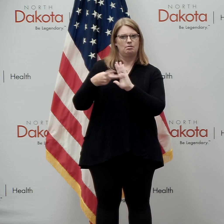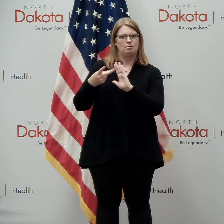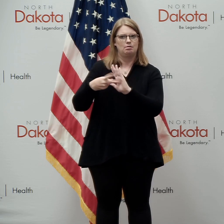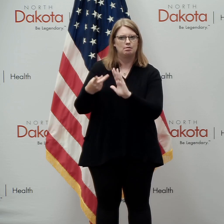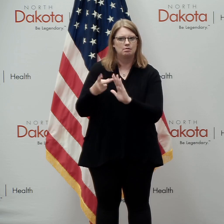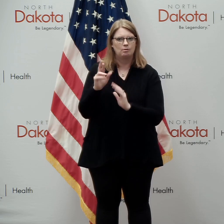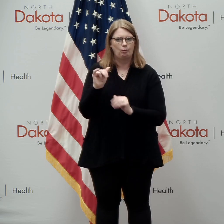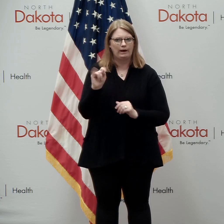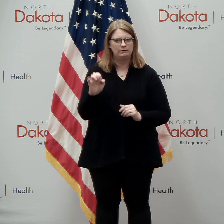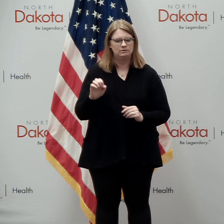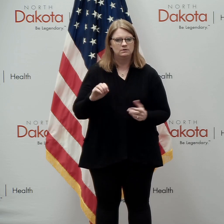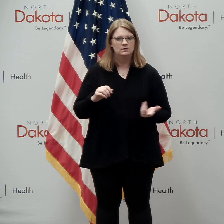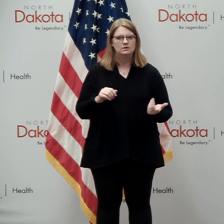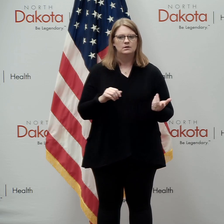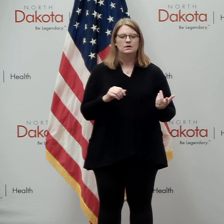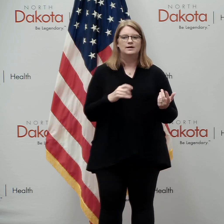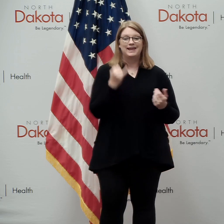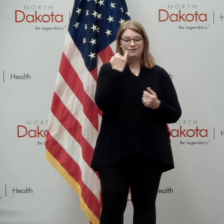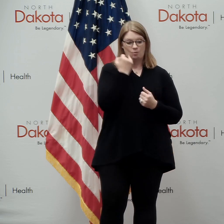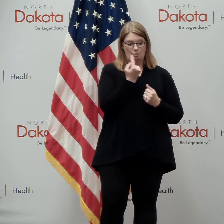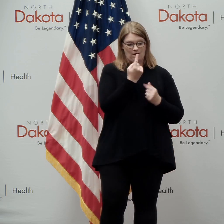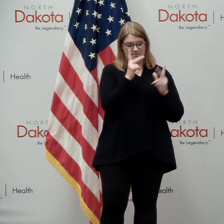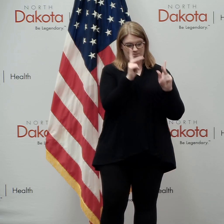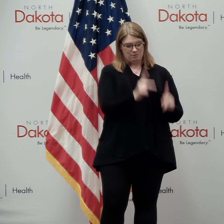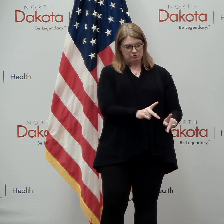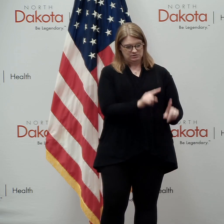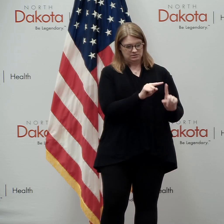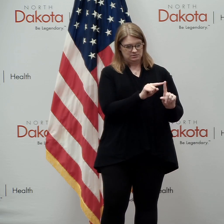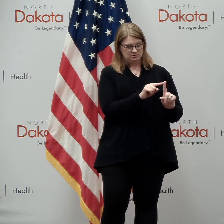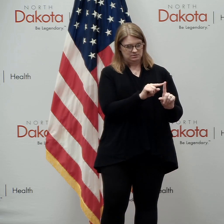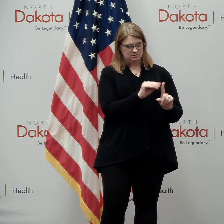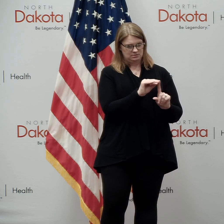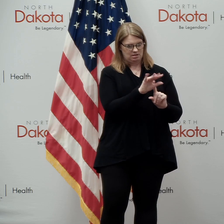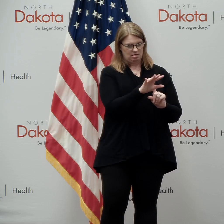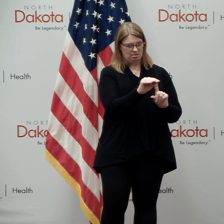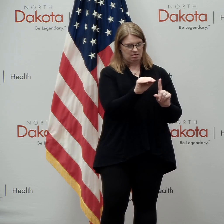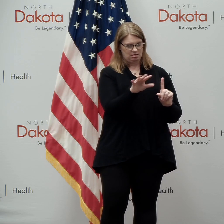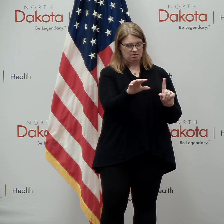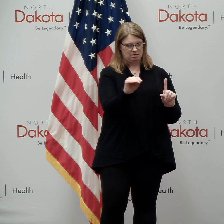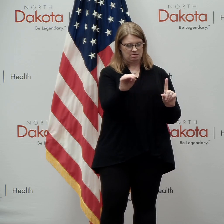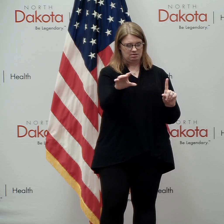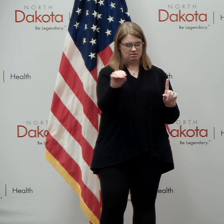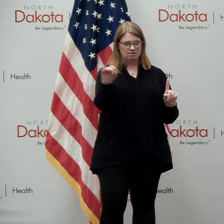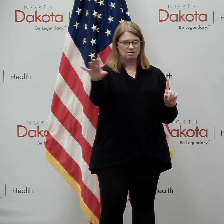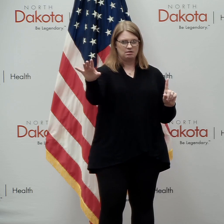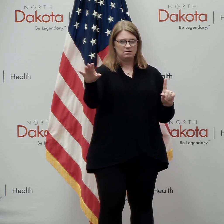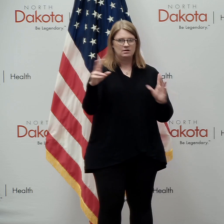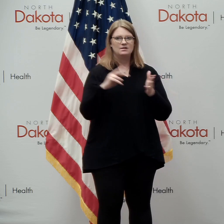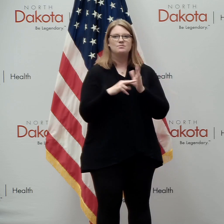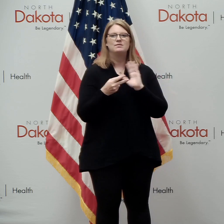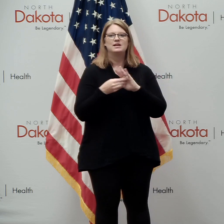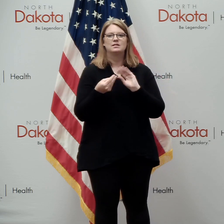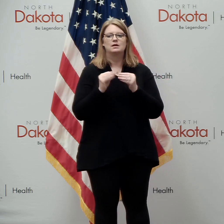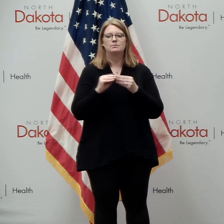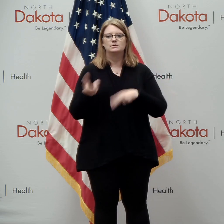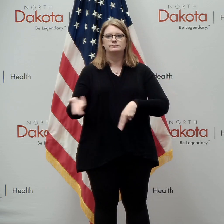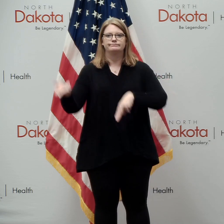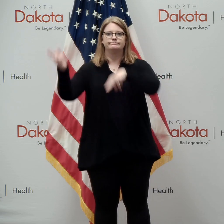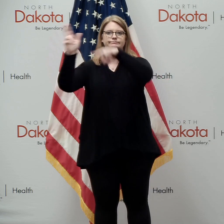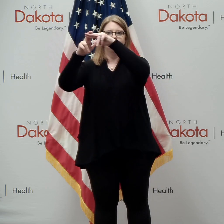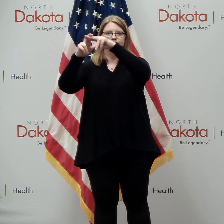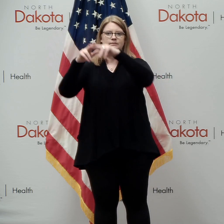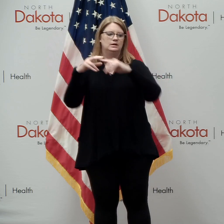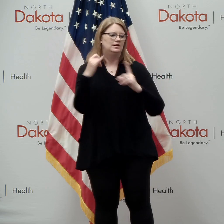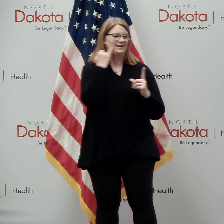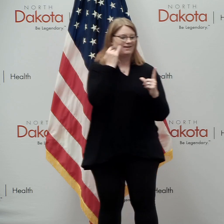And if one person is passing it to more than one, then we're going to see the numbers grow. If one person is passing it to less